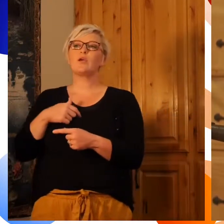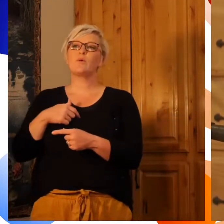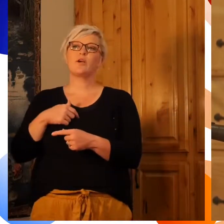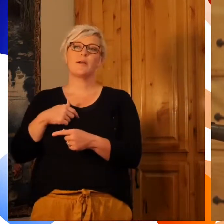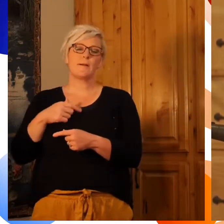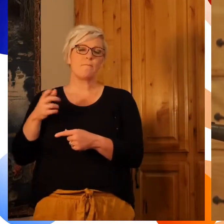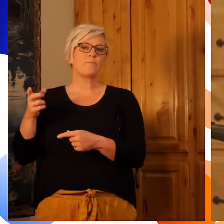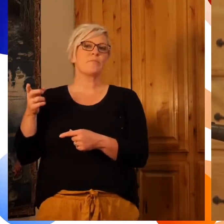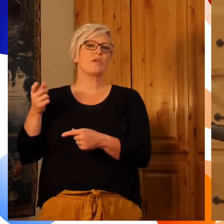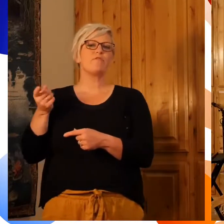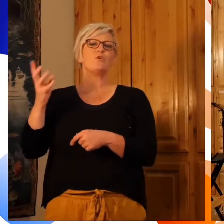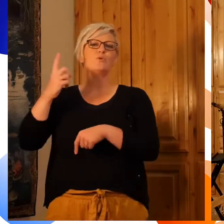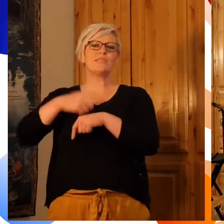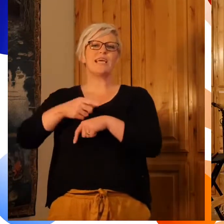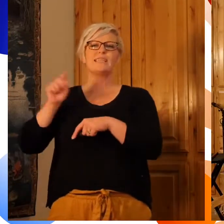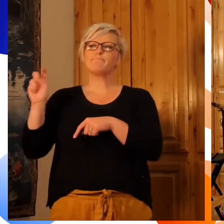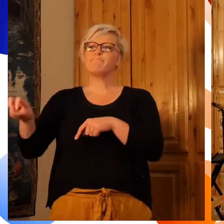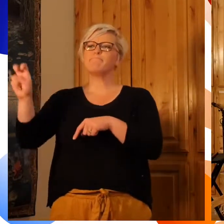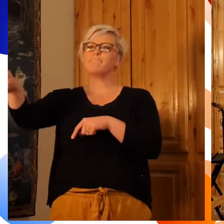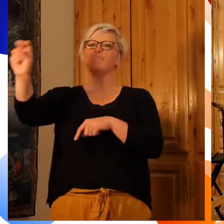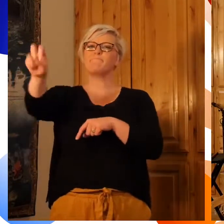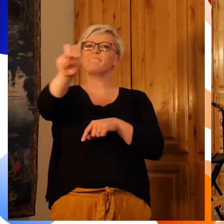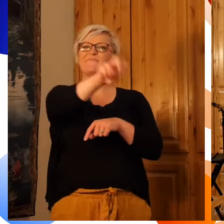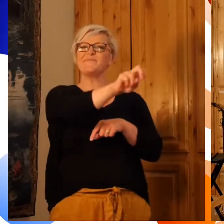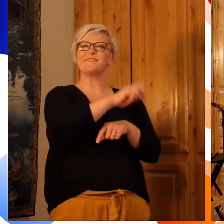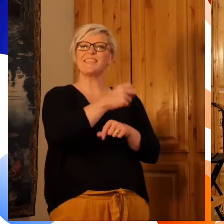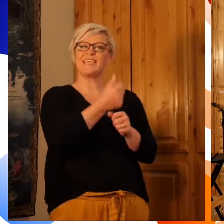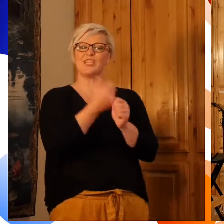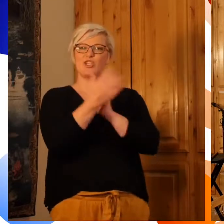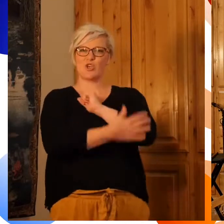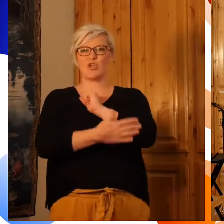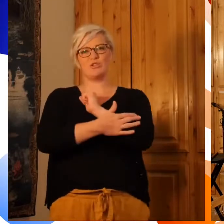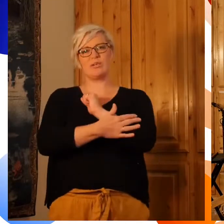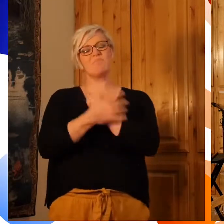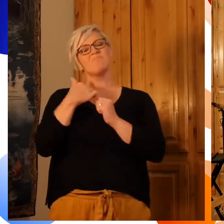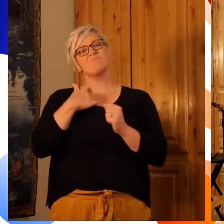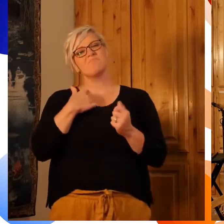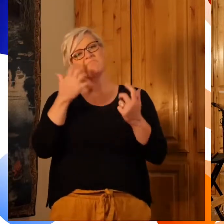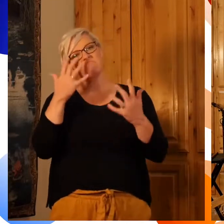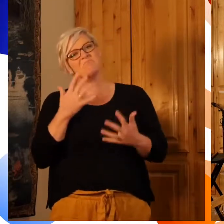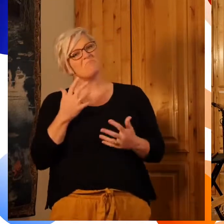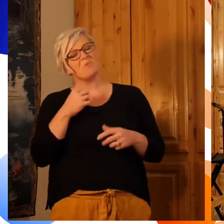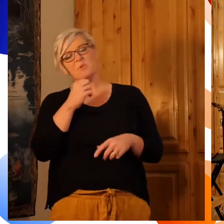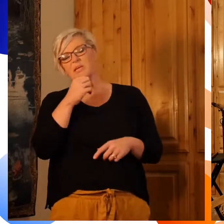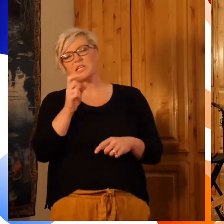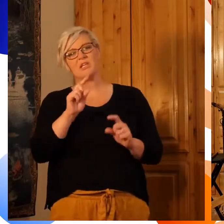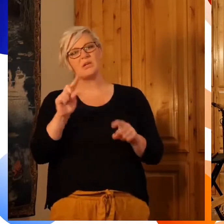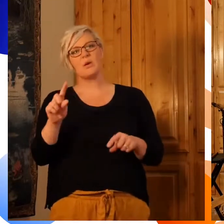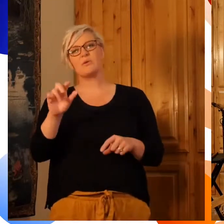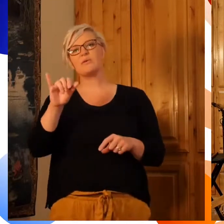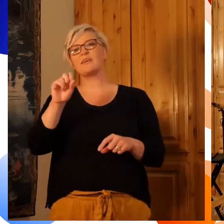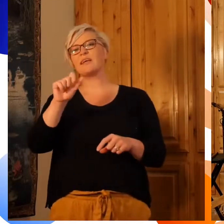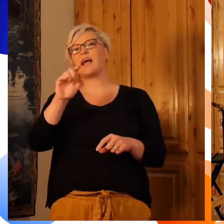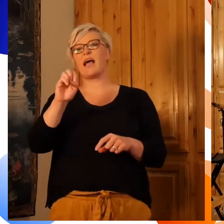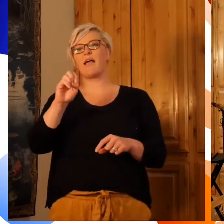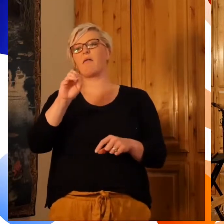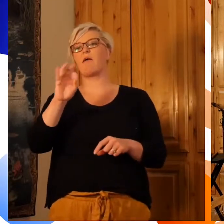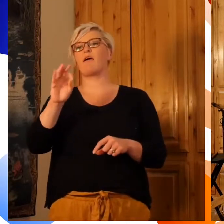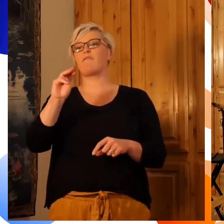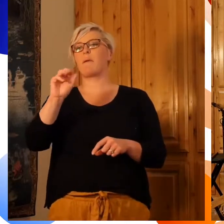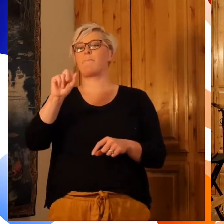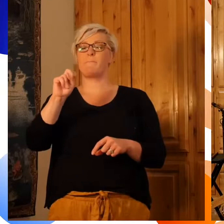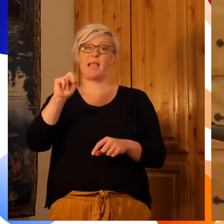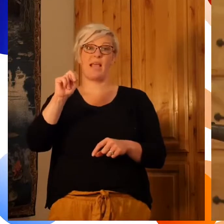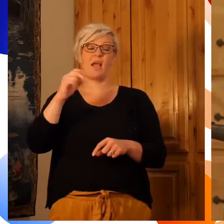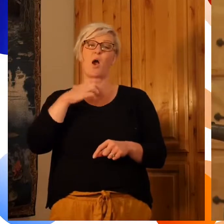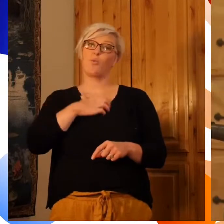those countries. And I'm afraid we didn't get to go to the Isle of Man. I wish we had, because it's not far from